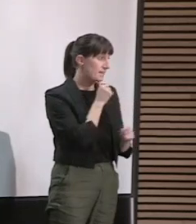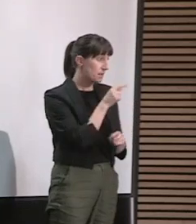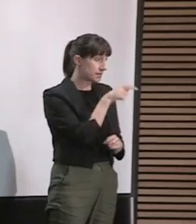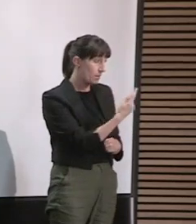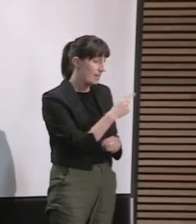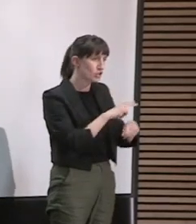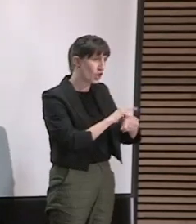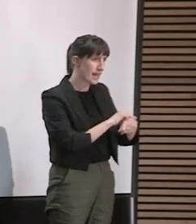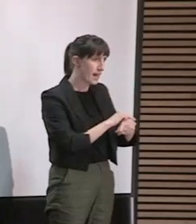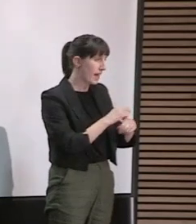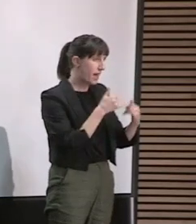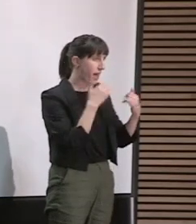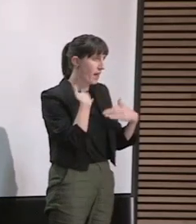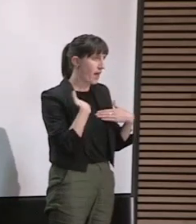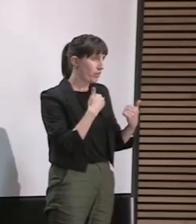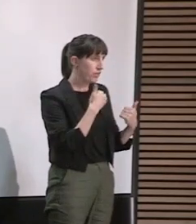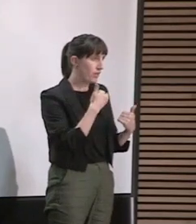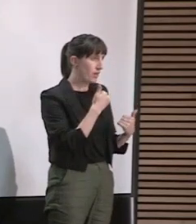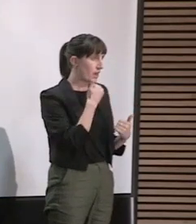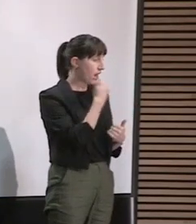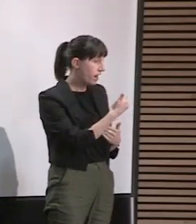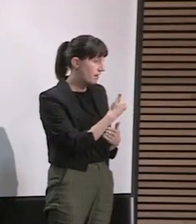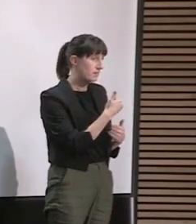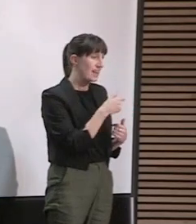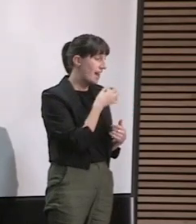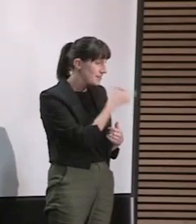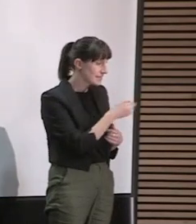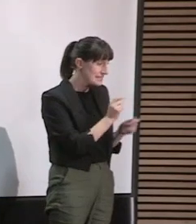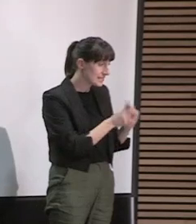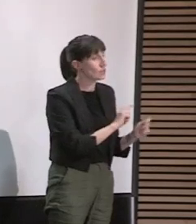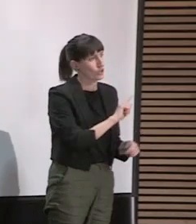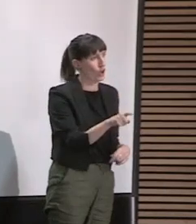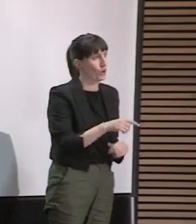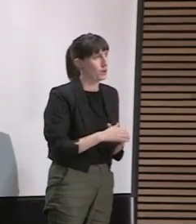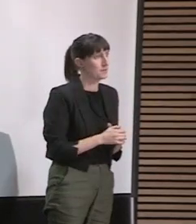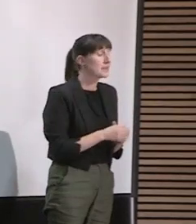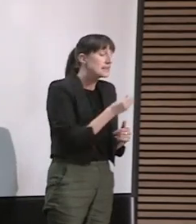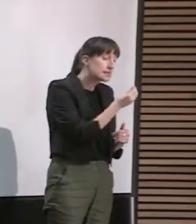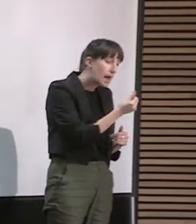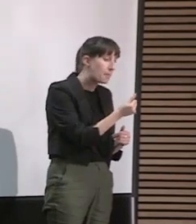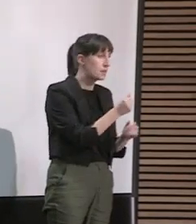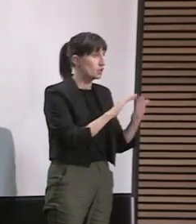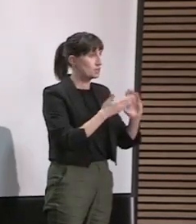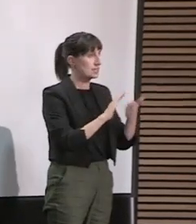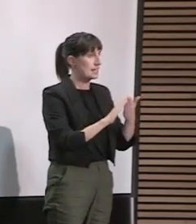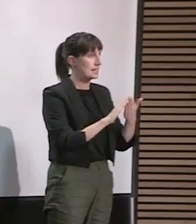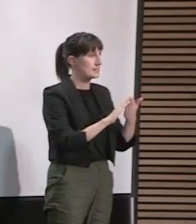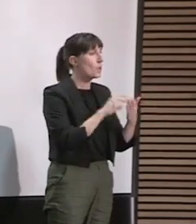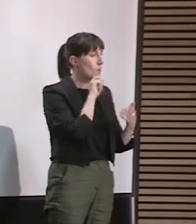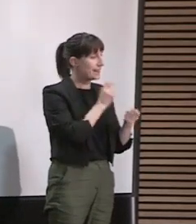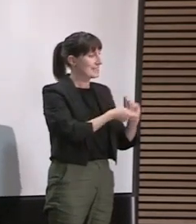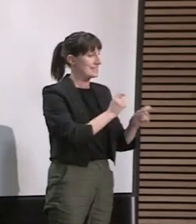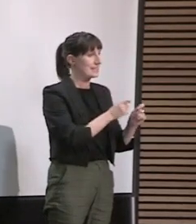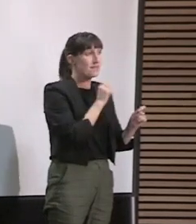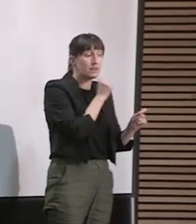asked to take the test, and that will include some asymptomatic testing in those priority communities where we need to get our testing numbers up to give us that